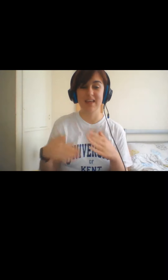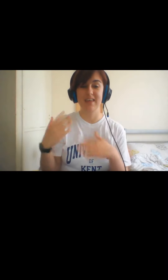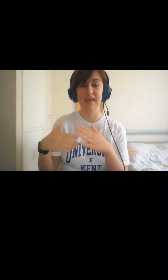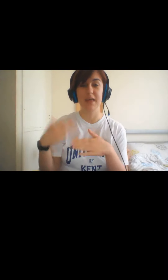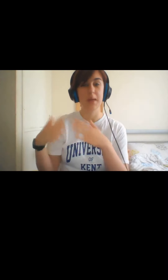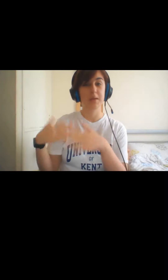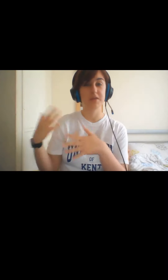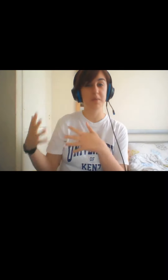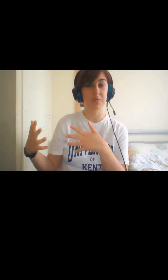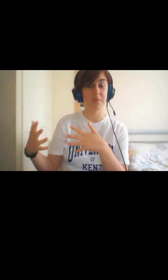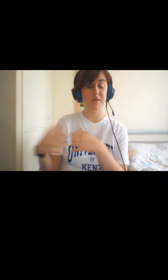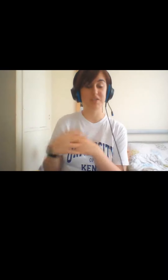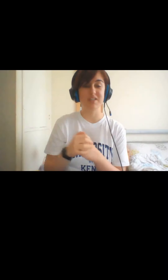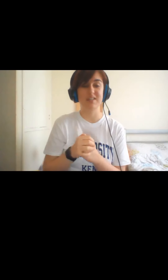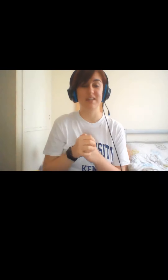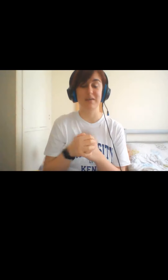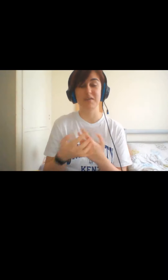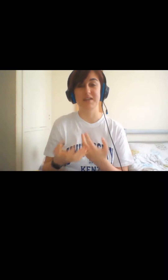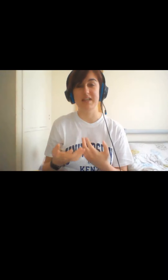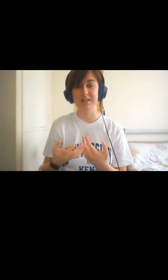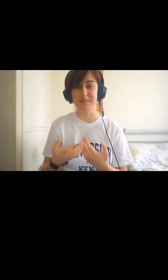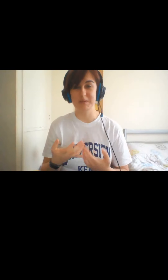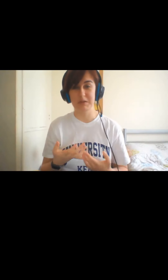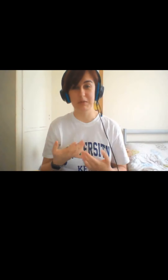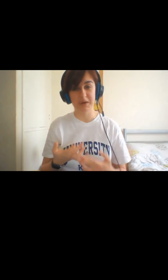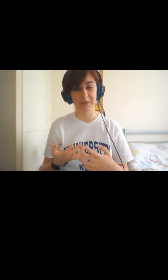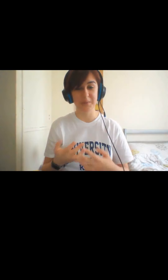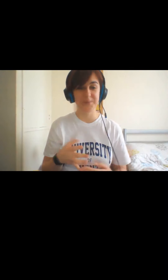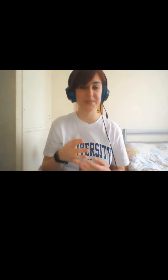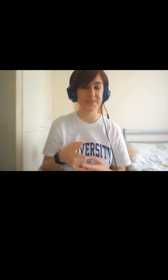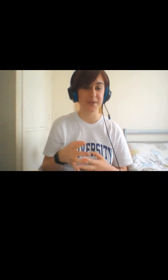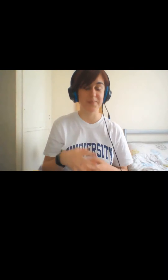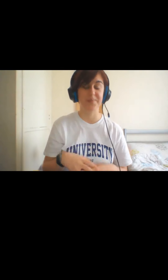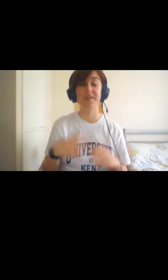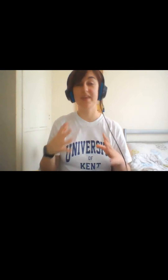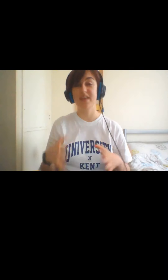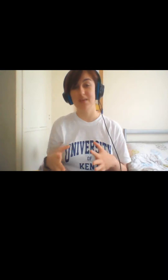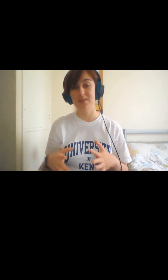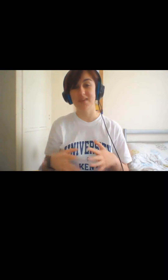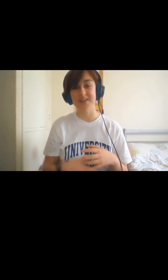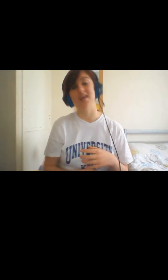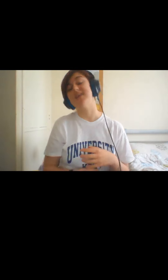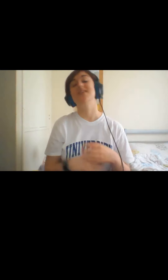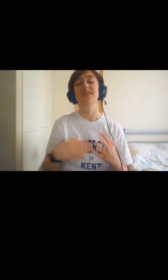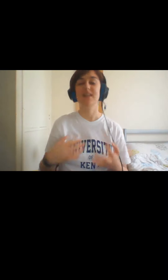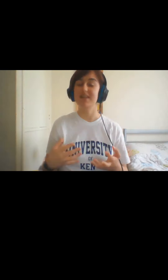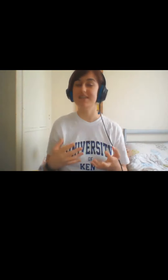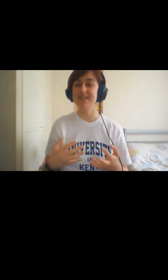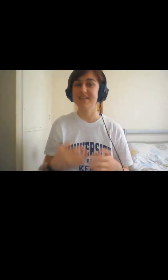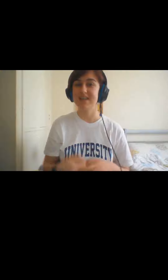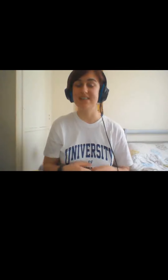like to be more modern, it obviously hasn't been in a while. So with that said, let's get